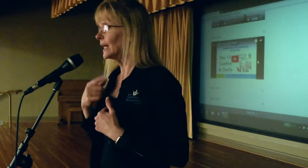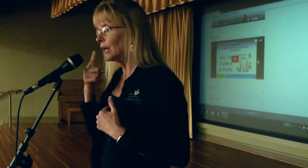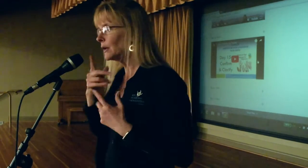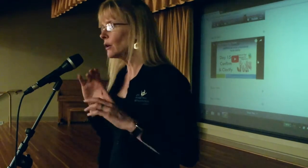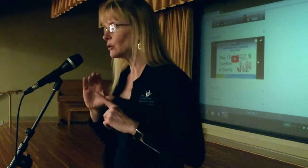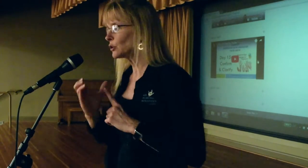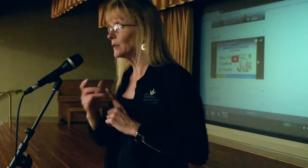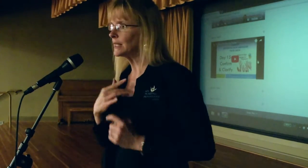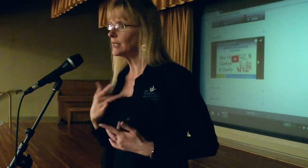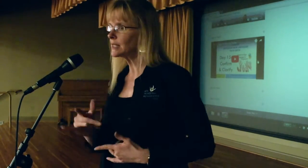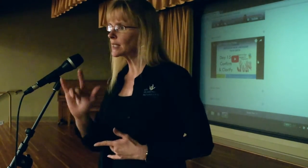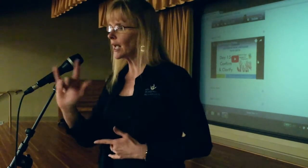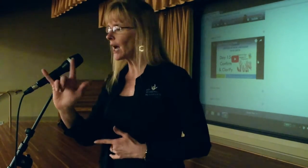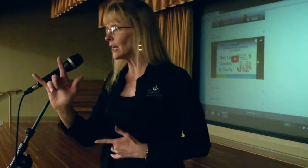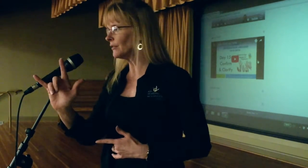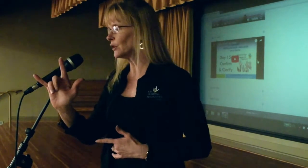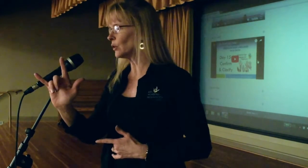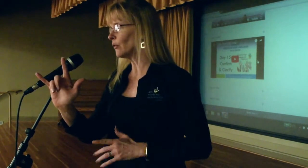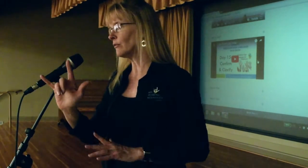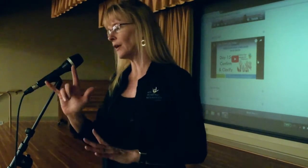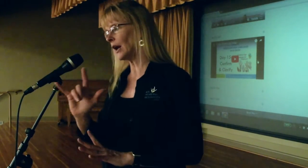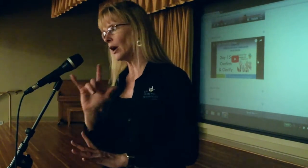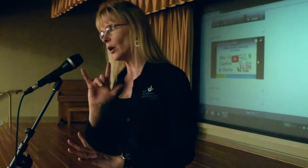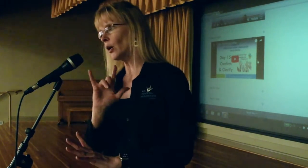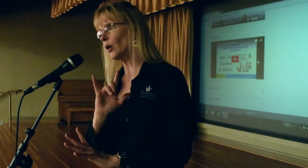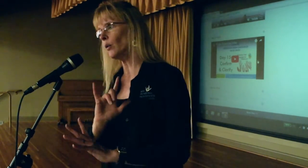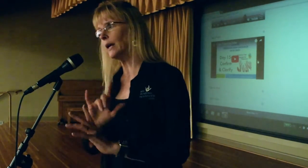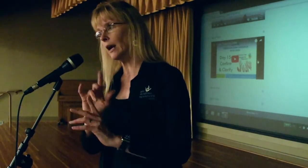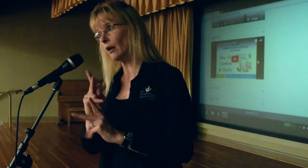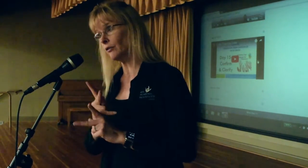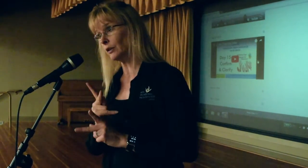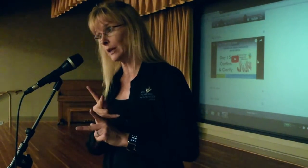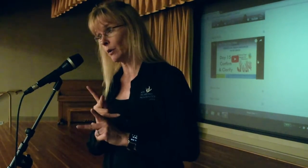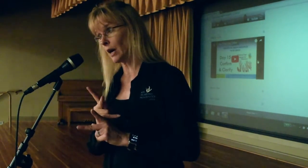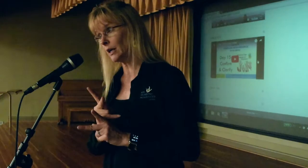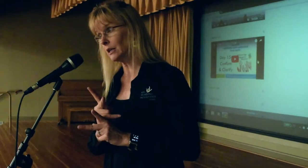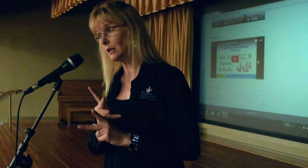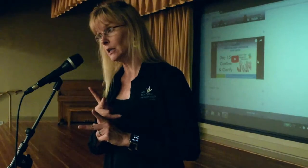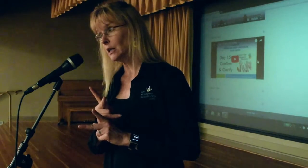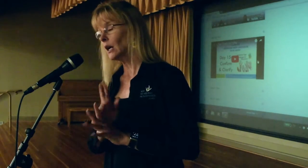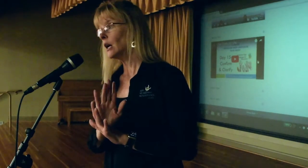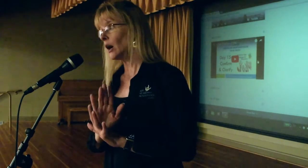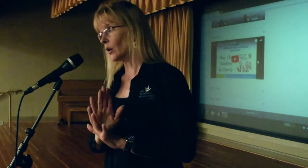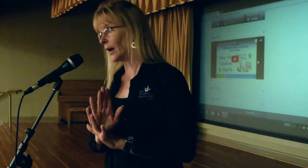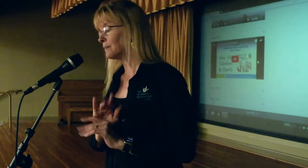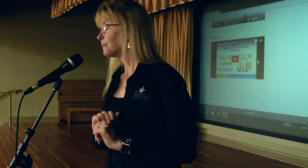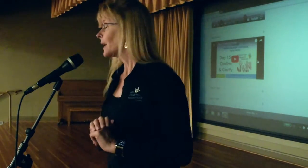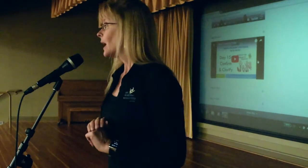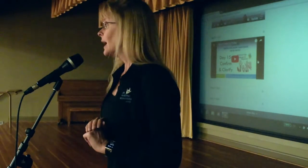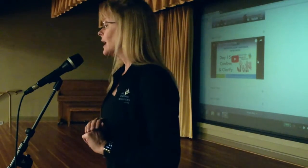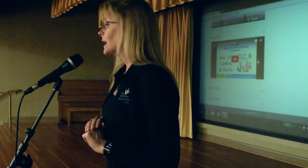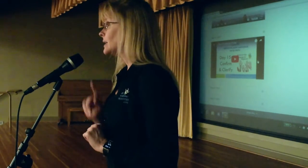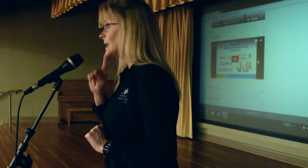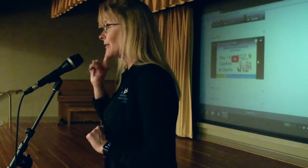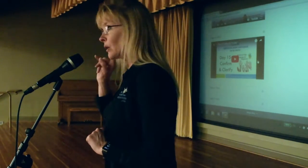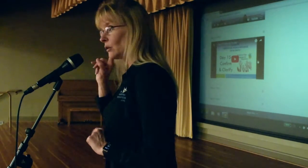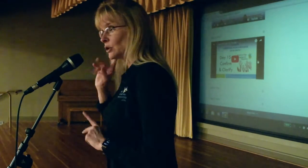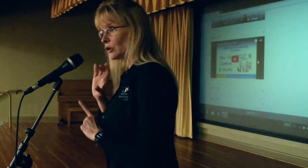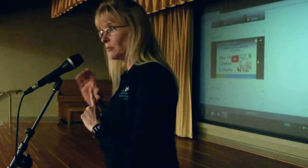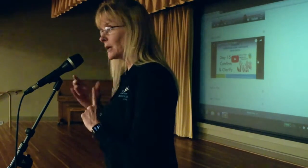hearing culture, we tend to say, I love you very carefully, right? Okay. In deaf culture,